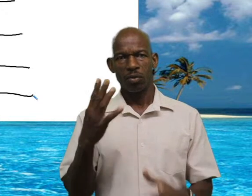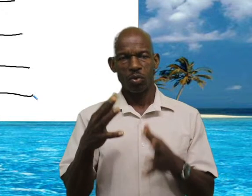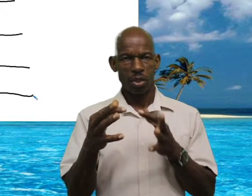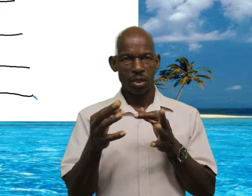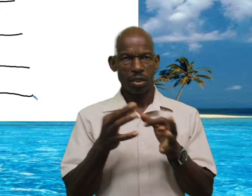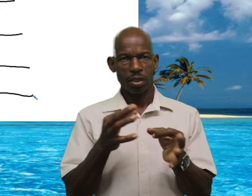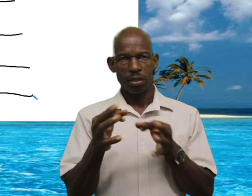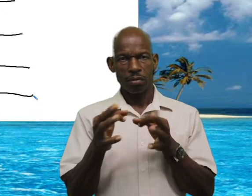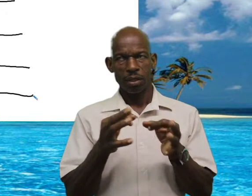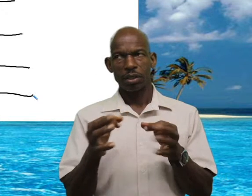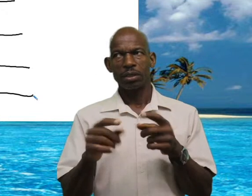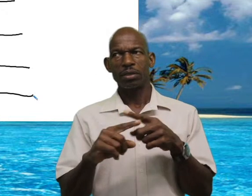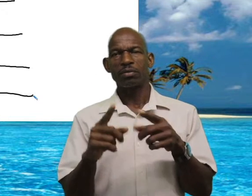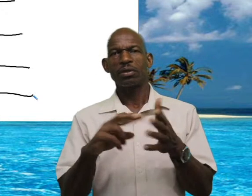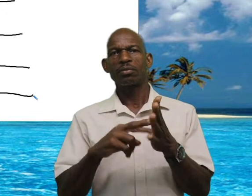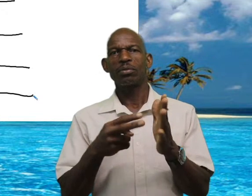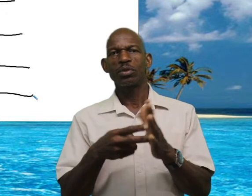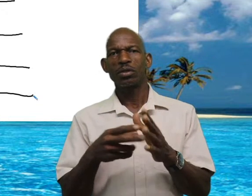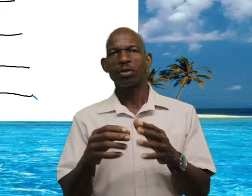ownership